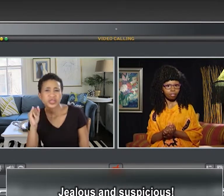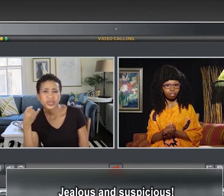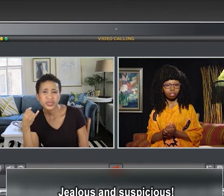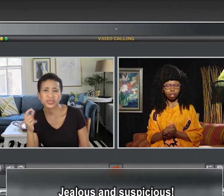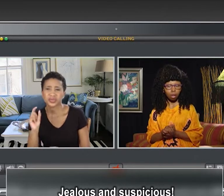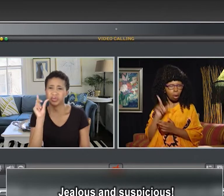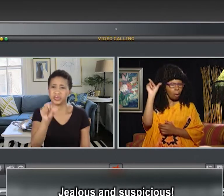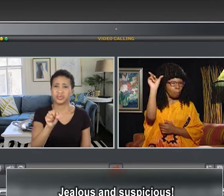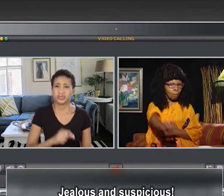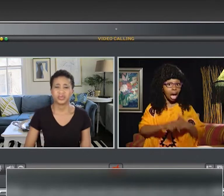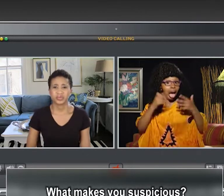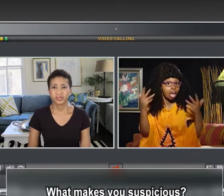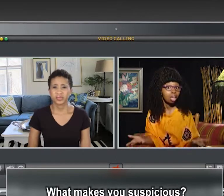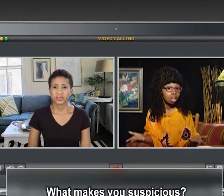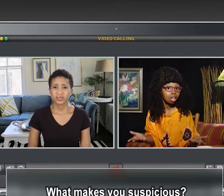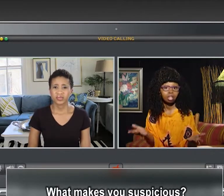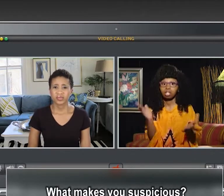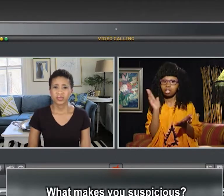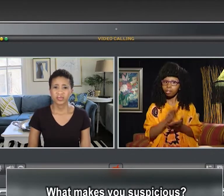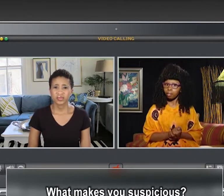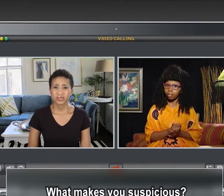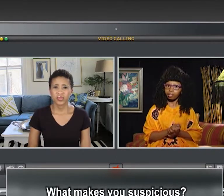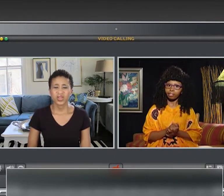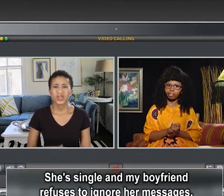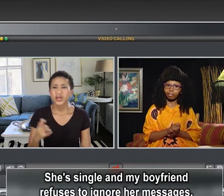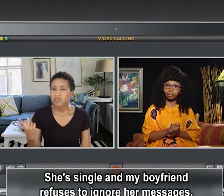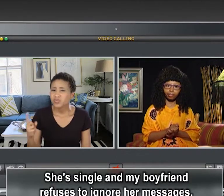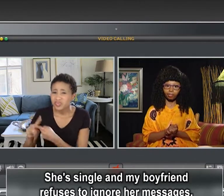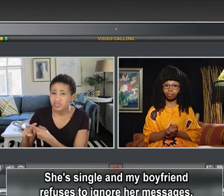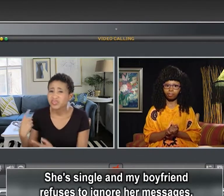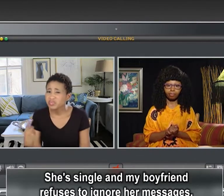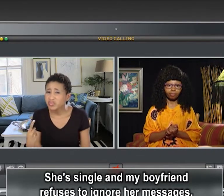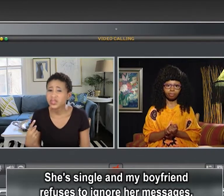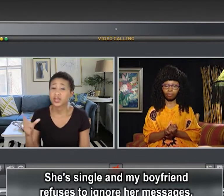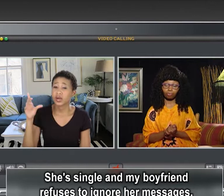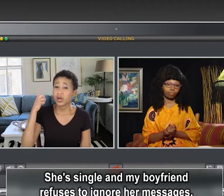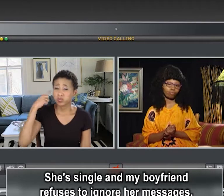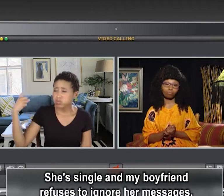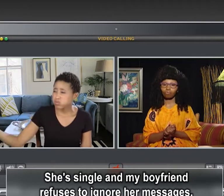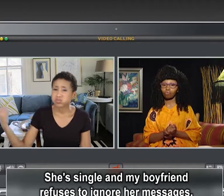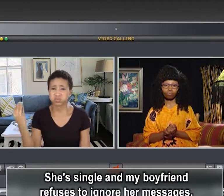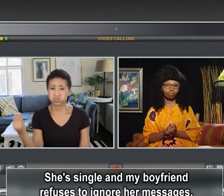Jealous and suspicious? What makes you suspicious? She's single and my boyfriend refuses to ignore her